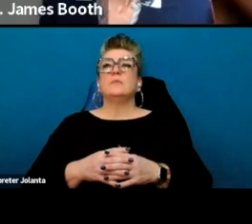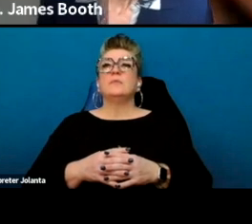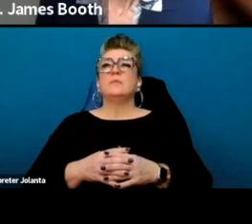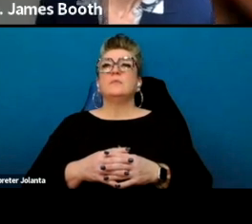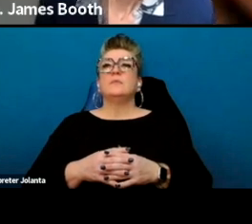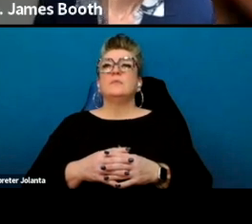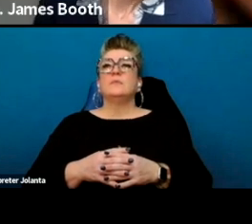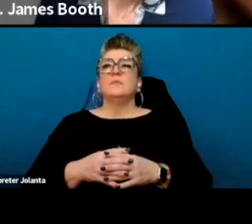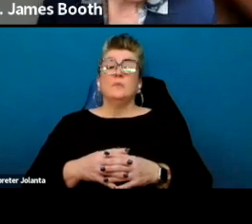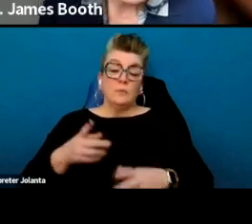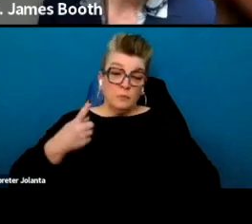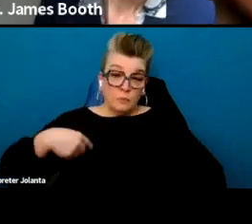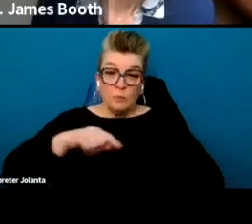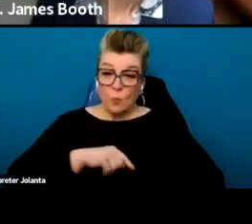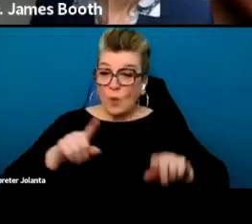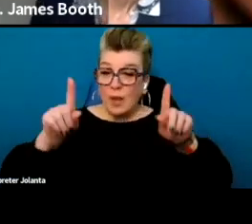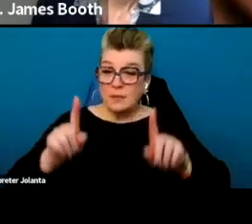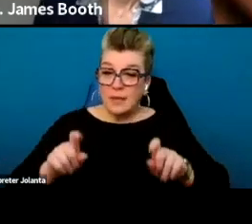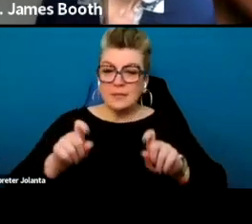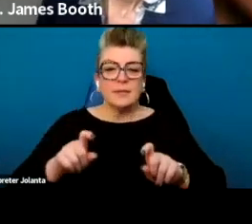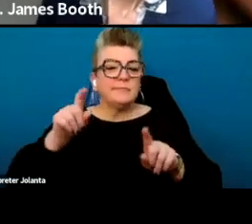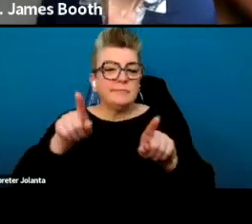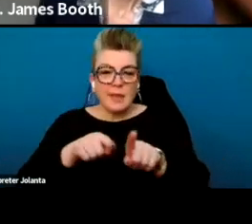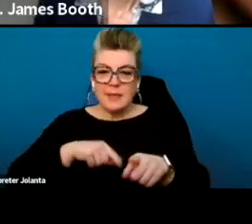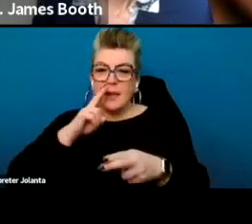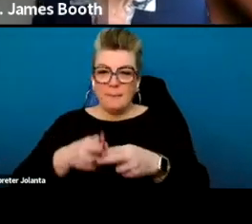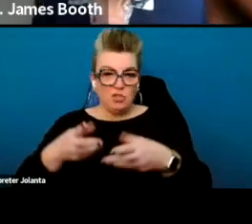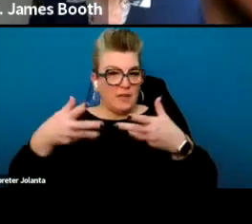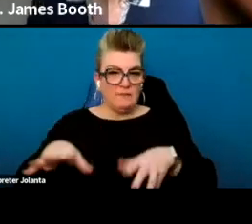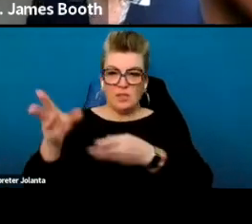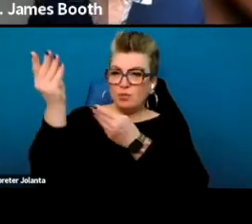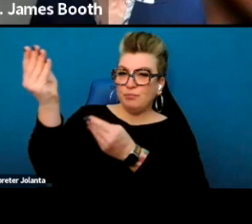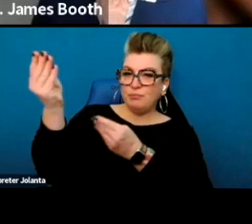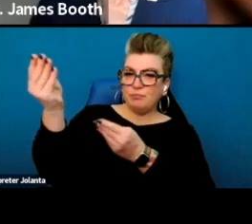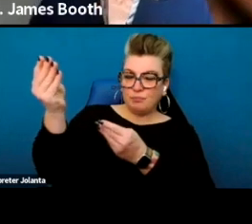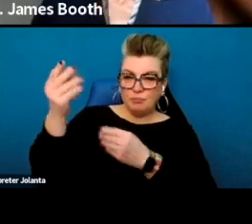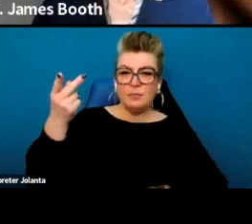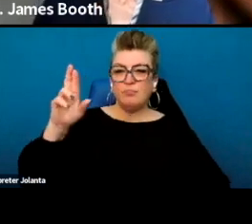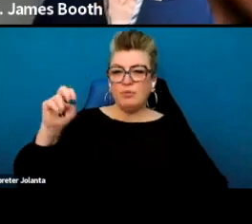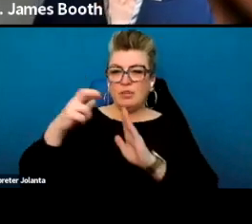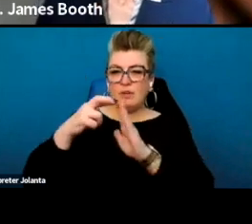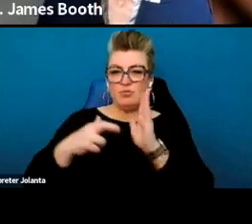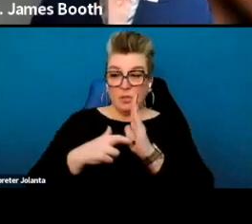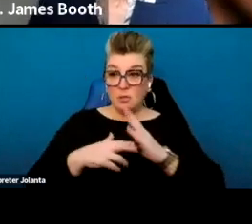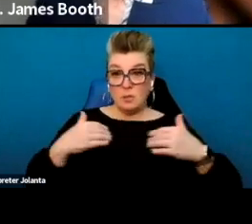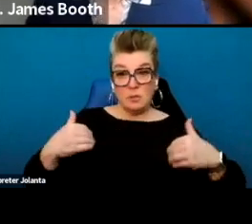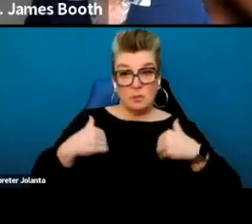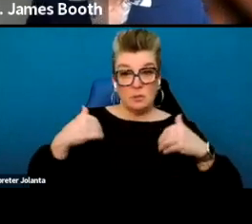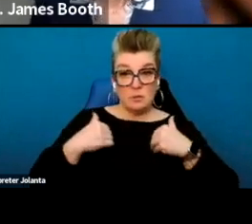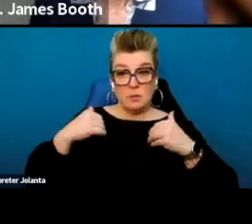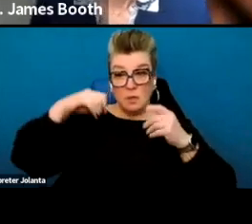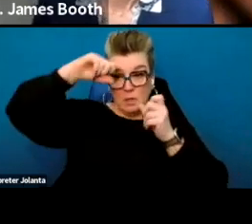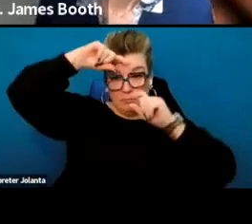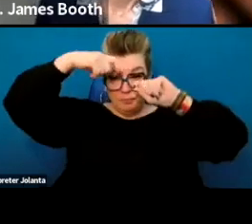we're testing that. We have a pre-registration investigating whether early connectivity between brain regions